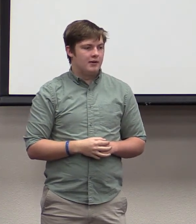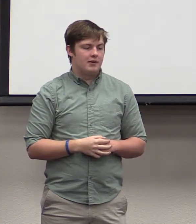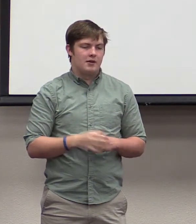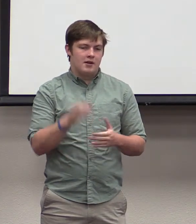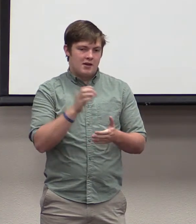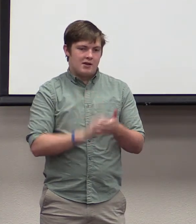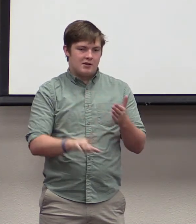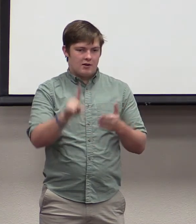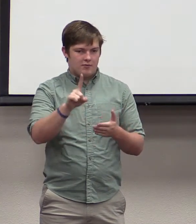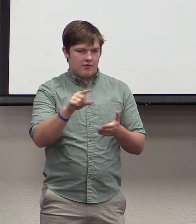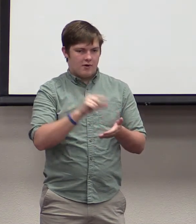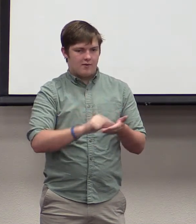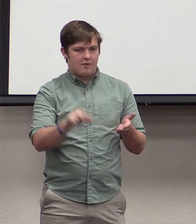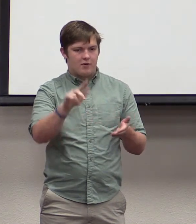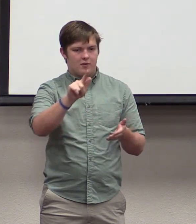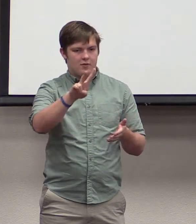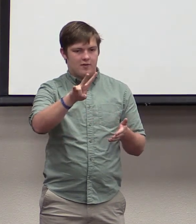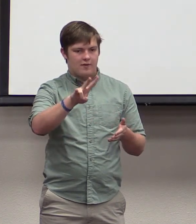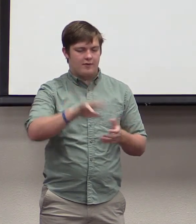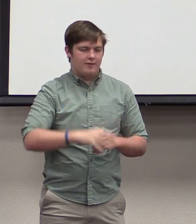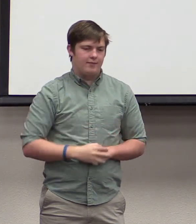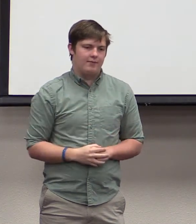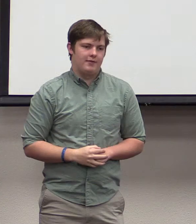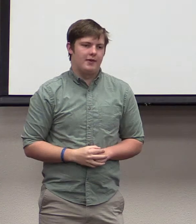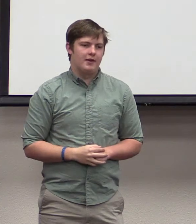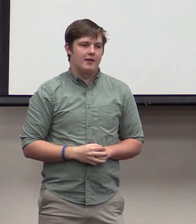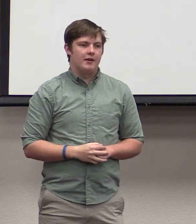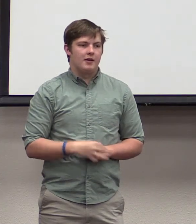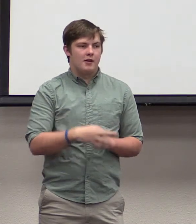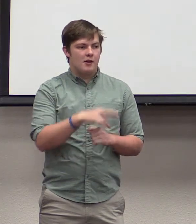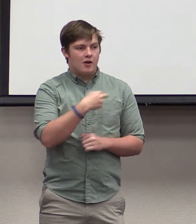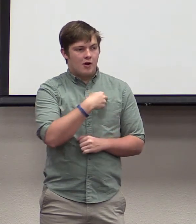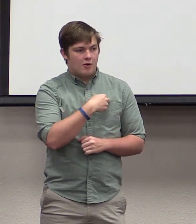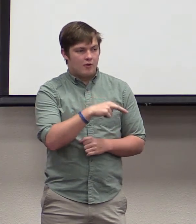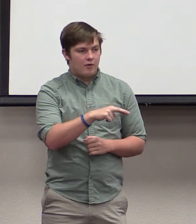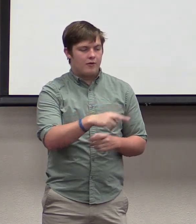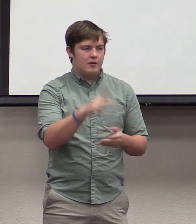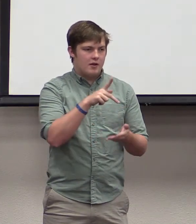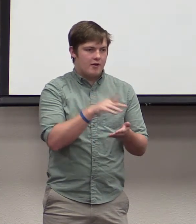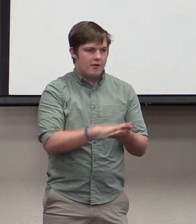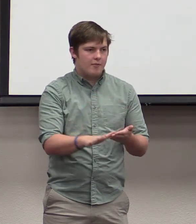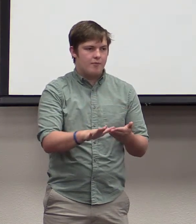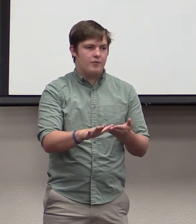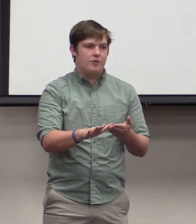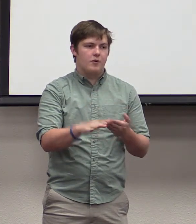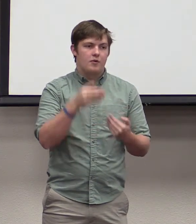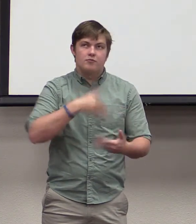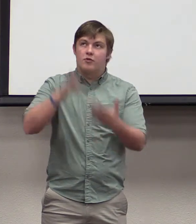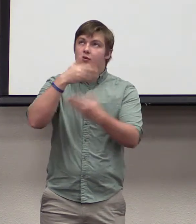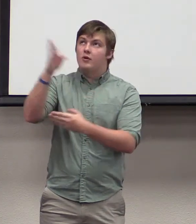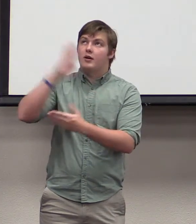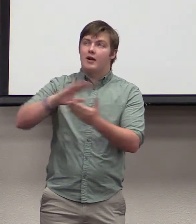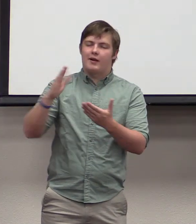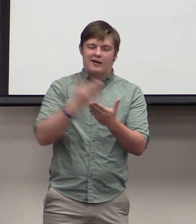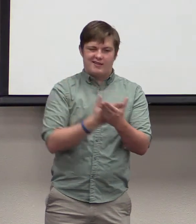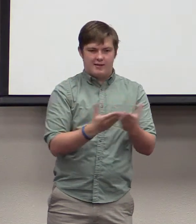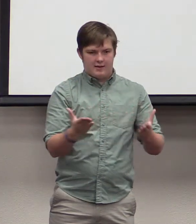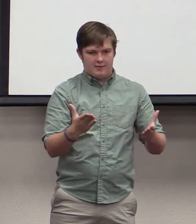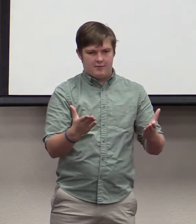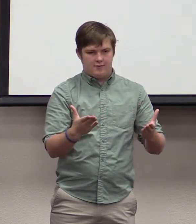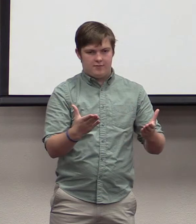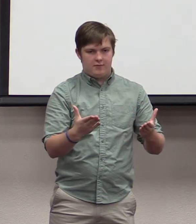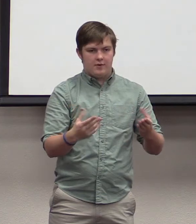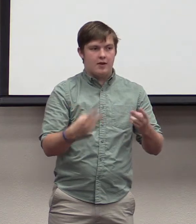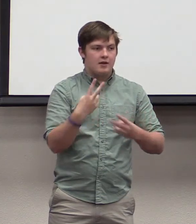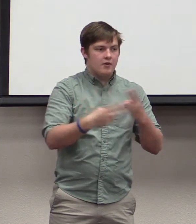James chapter 1, verse 27. Religion that is pure and undefiled before God the Father is this: to